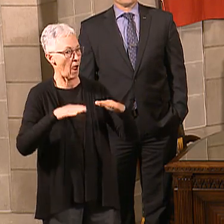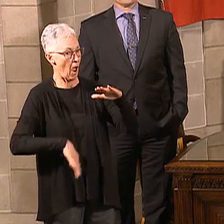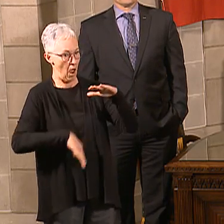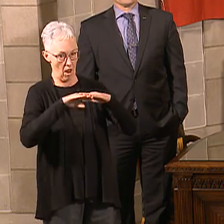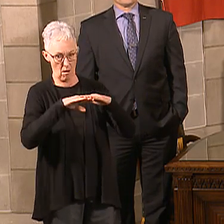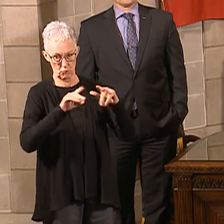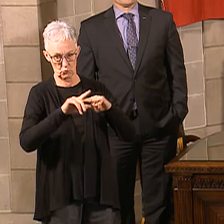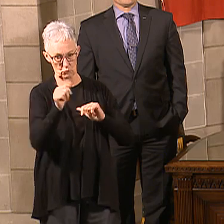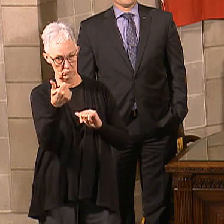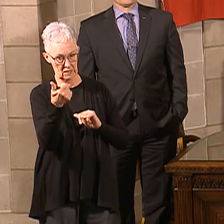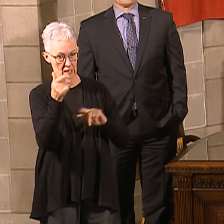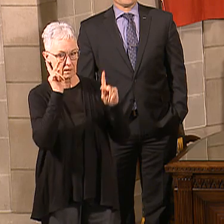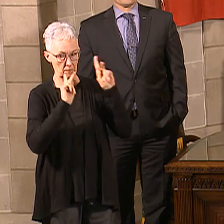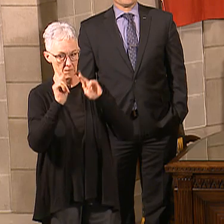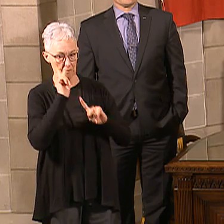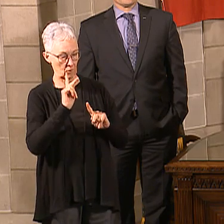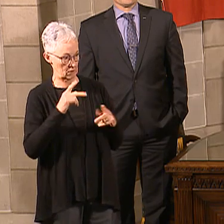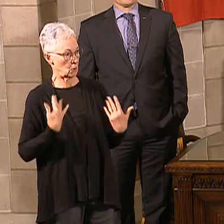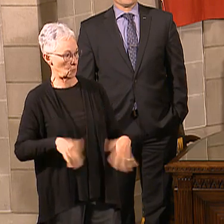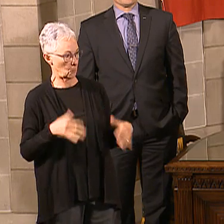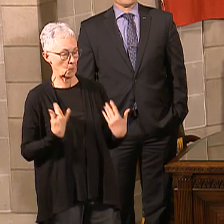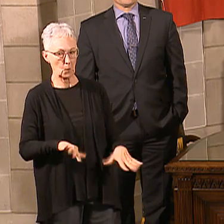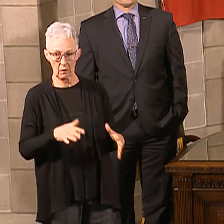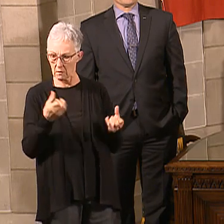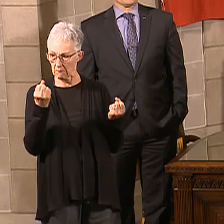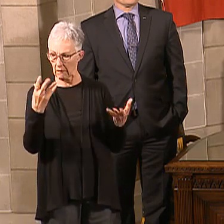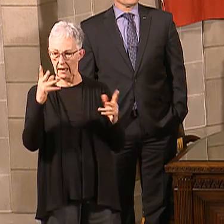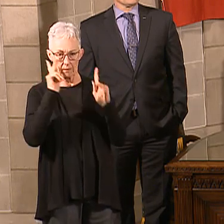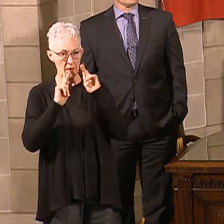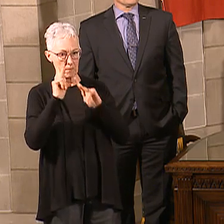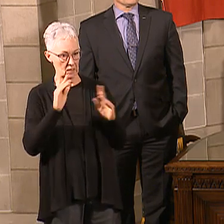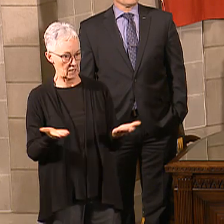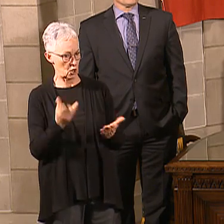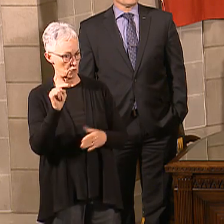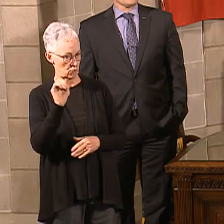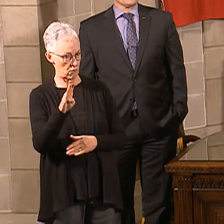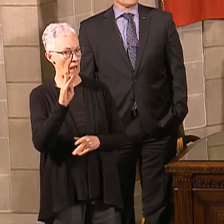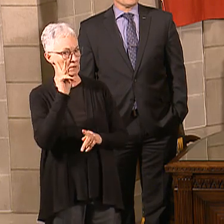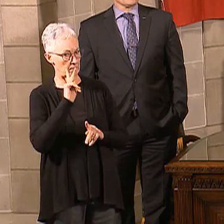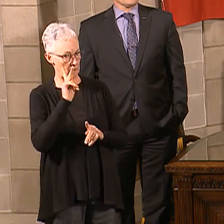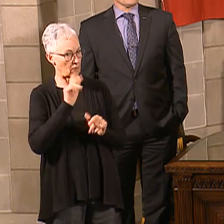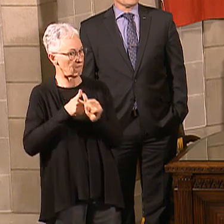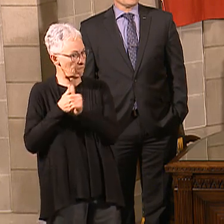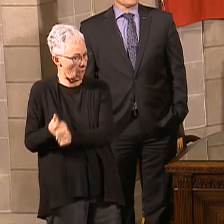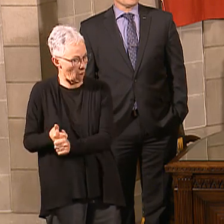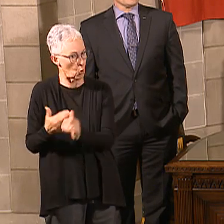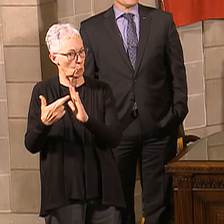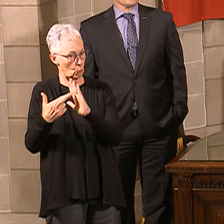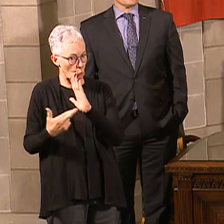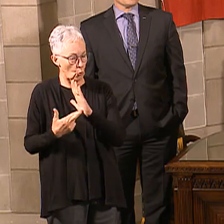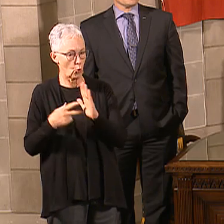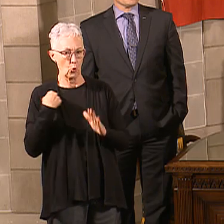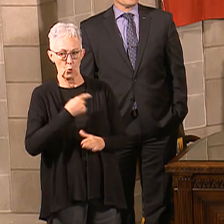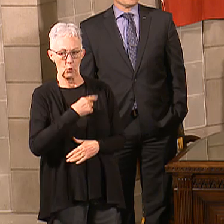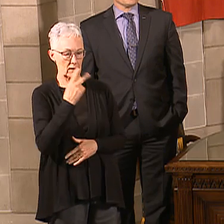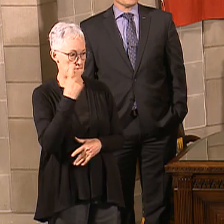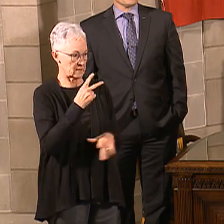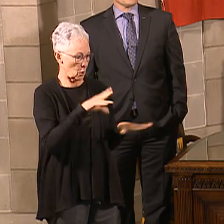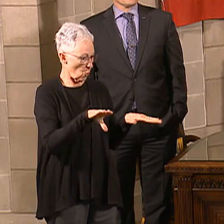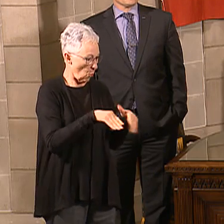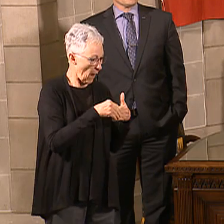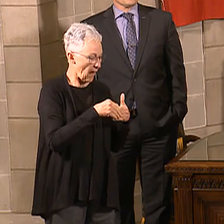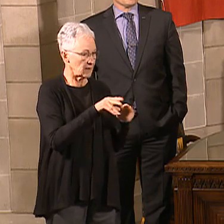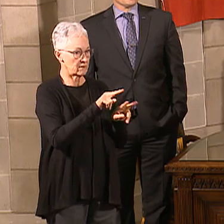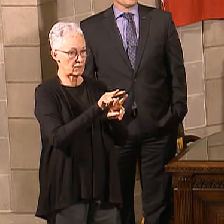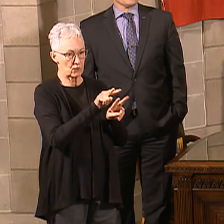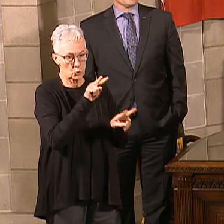challenge. We've seen that events like concerts and athletic events, weddings and funerals have been limiting to 10